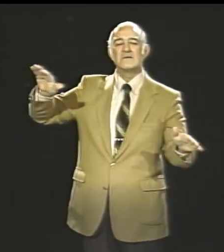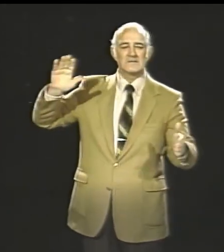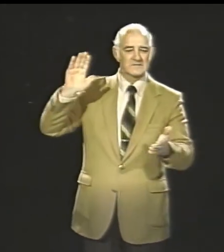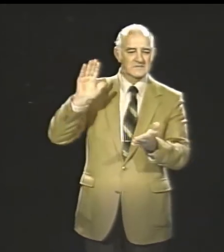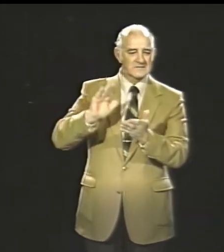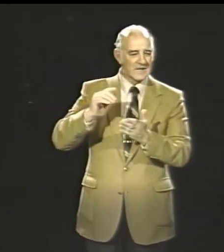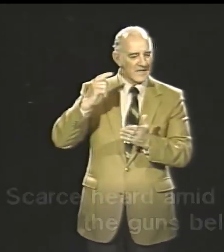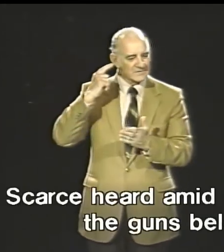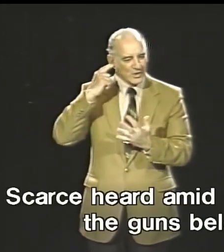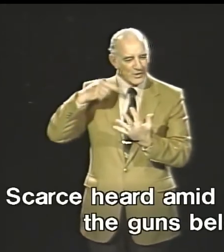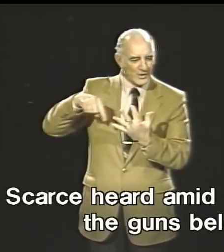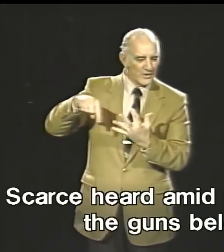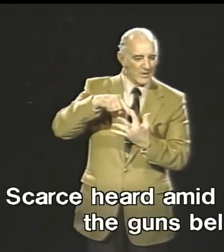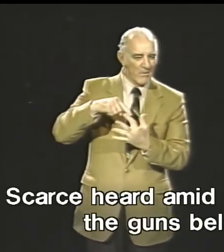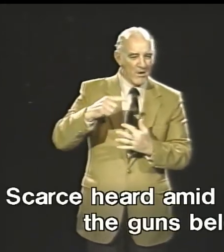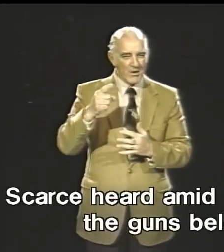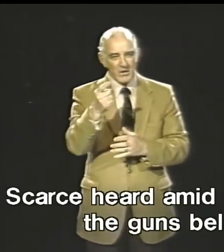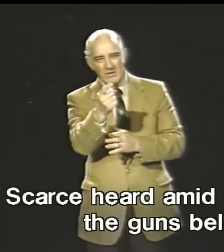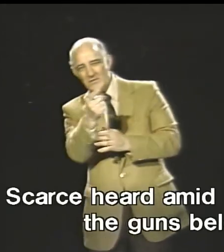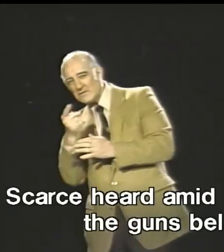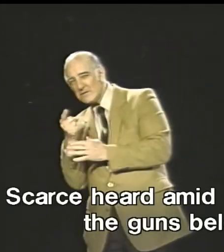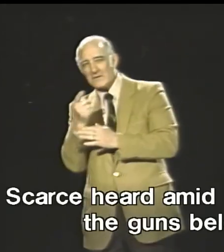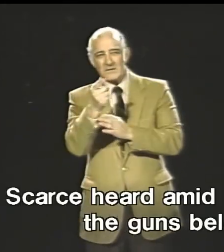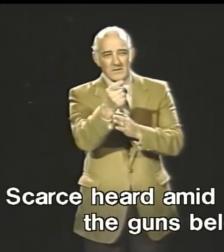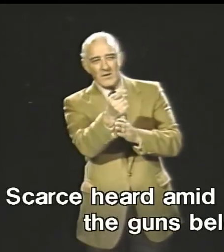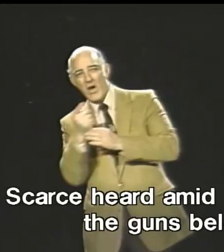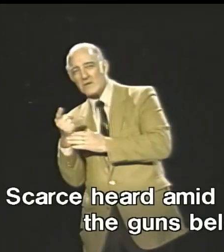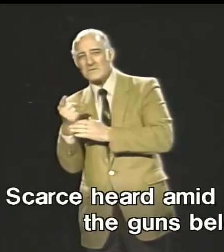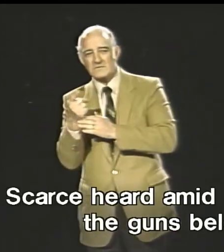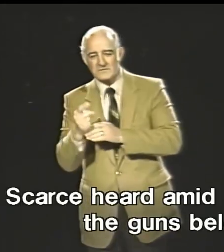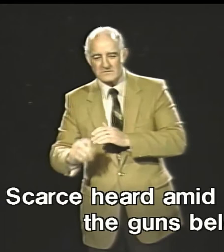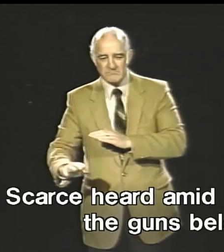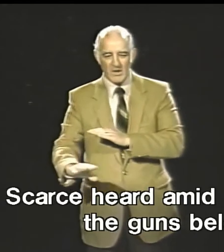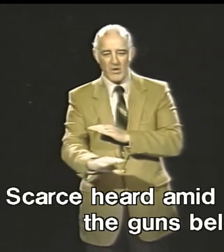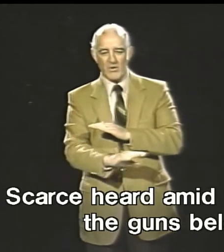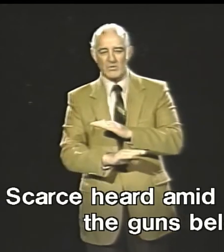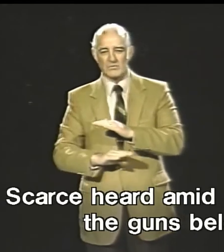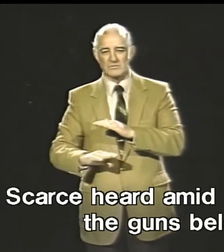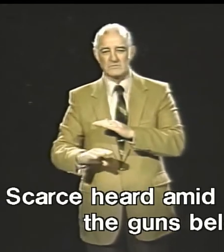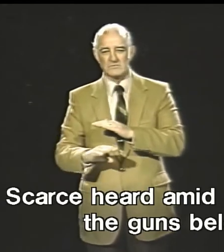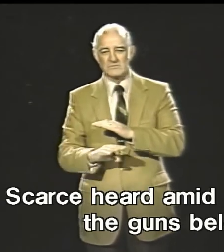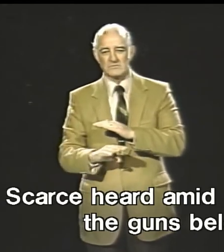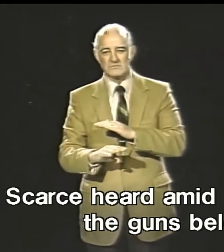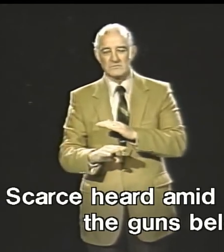fly, scarce heard amid the guns below.